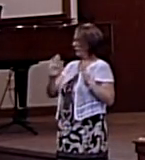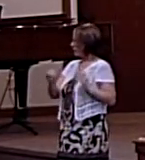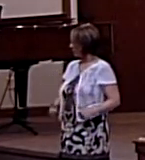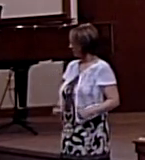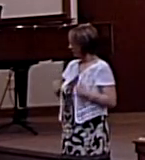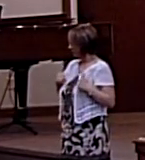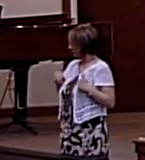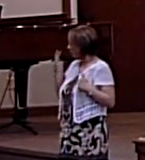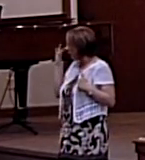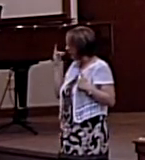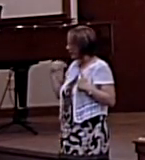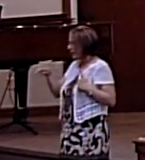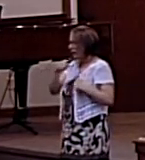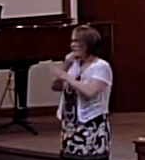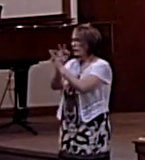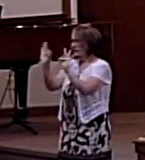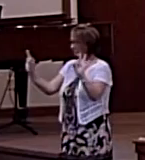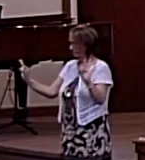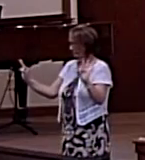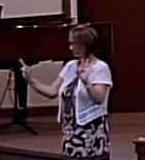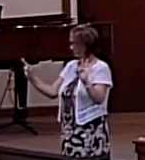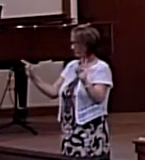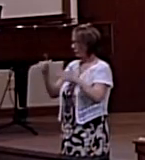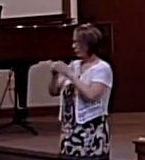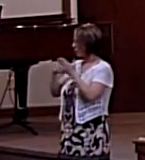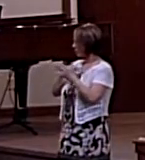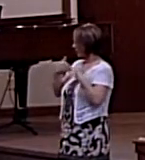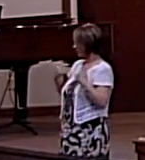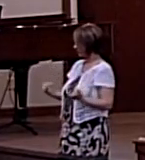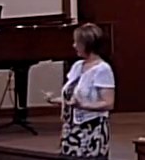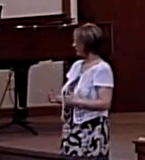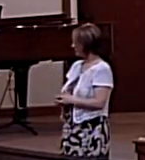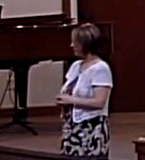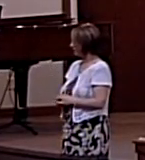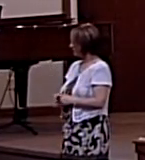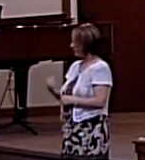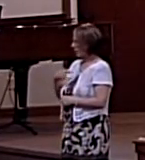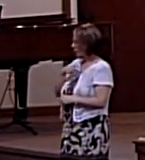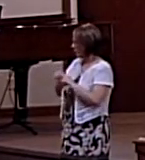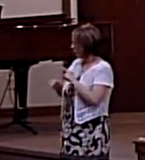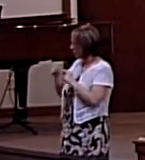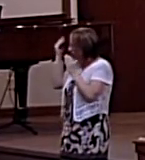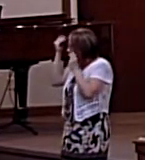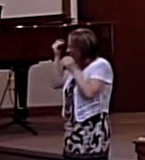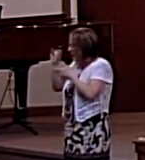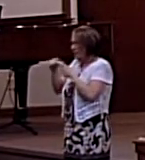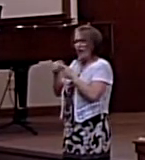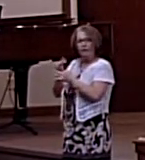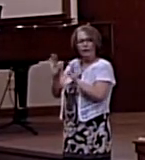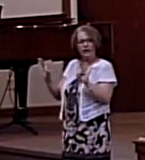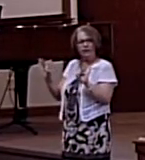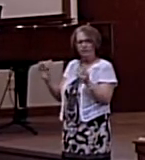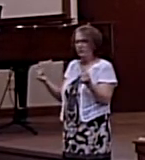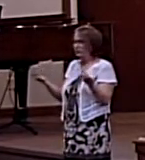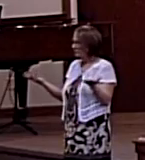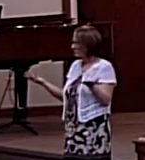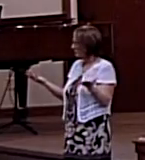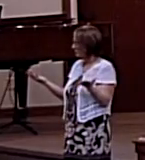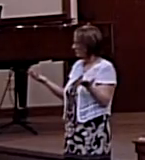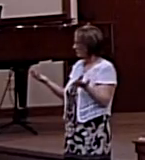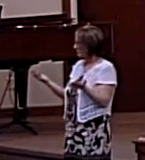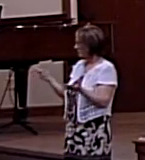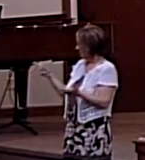have freedom and have the freedoms that we have today. And we don't even think much about freedom, do we? You know, it's just